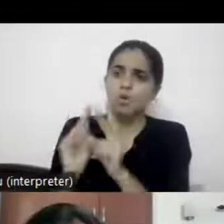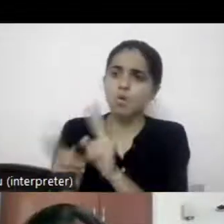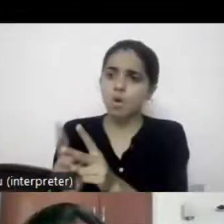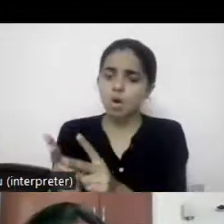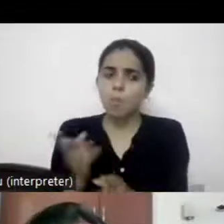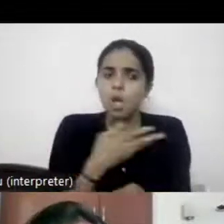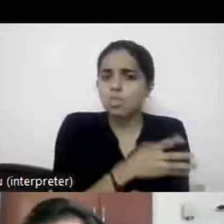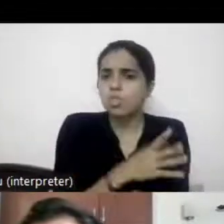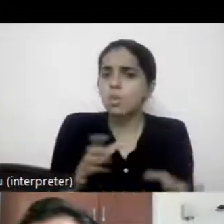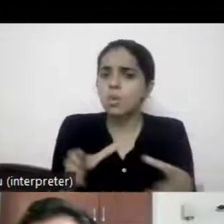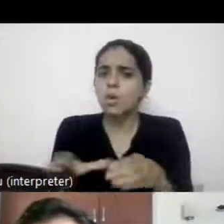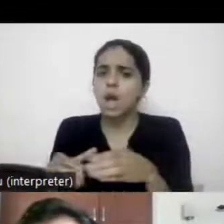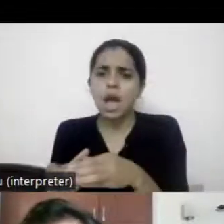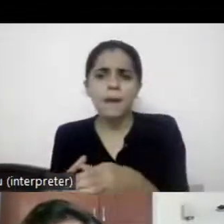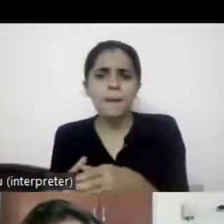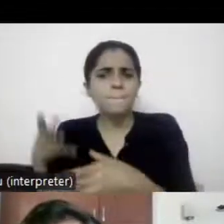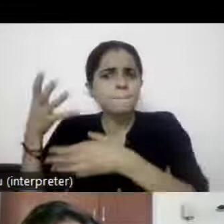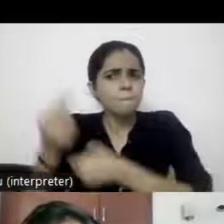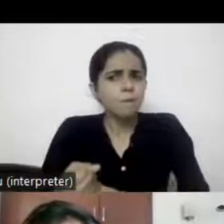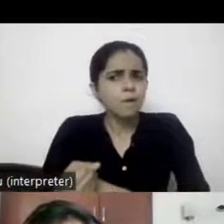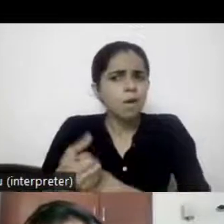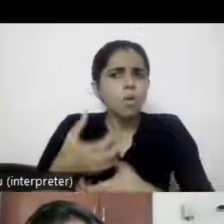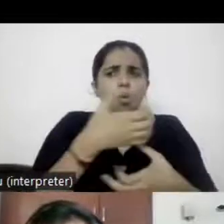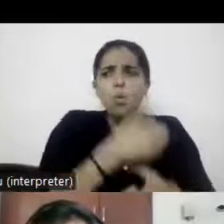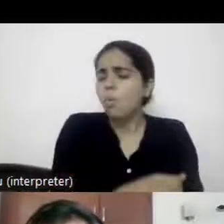entity, will hold a different meaning.